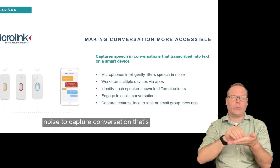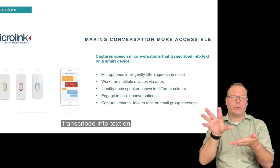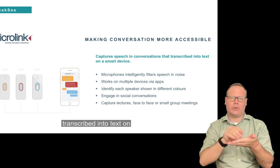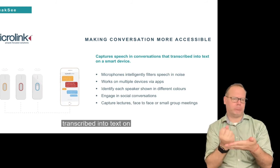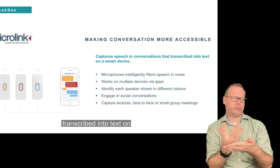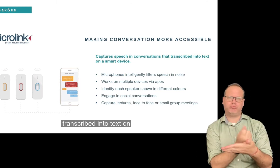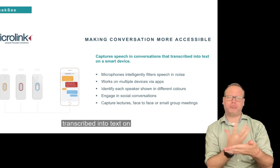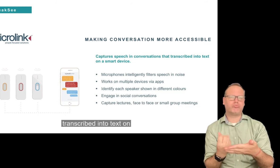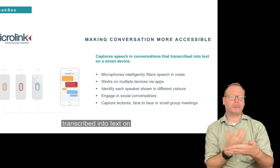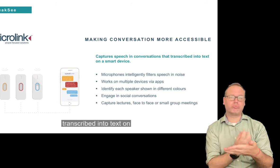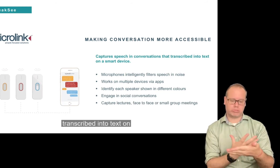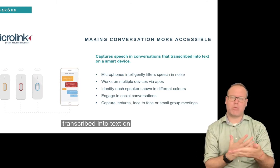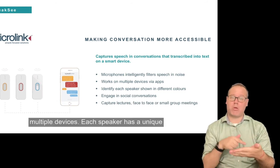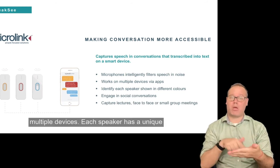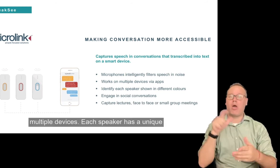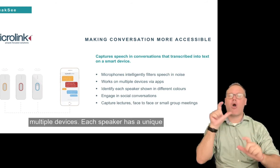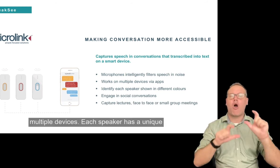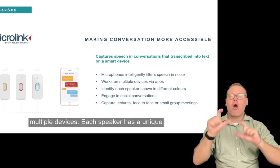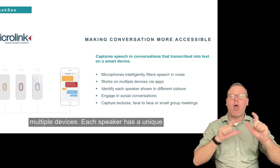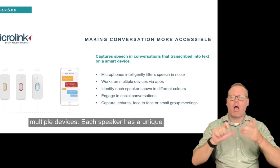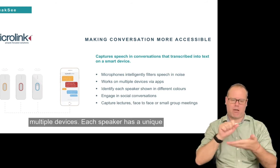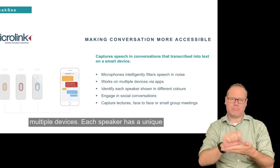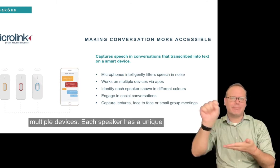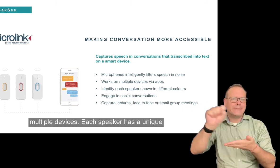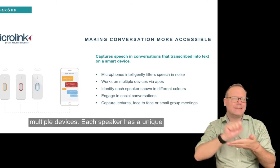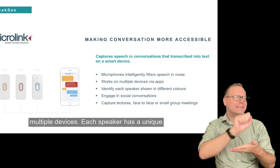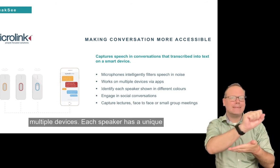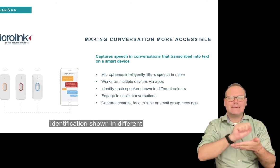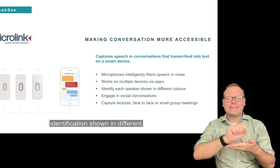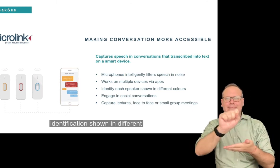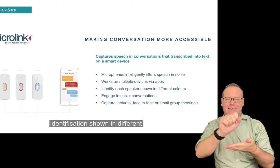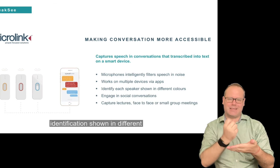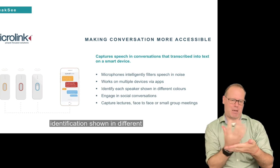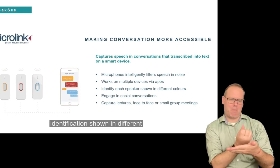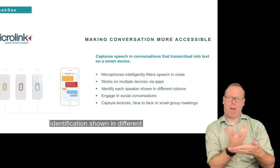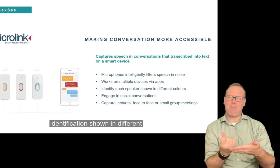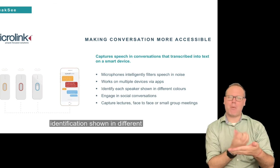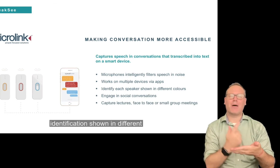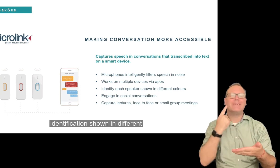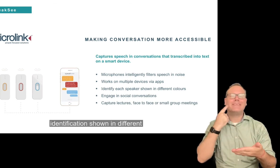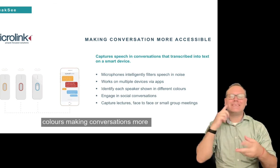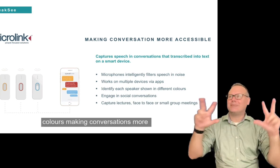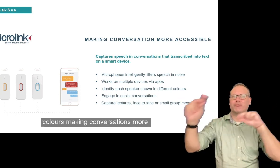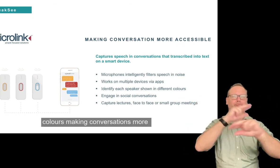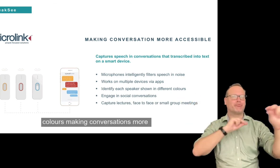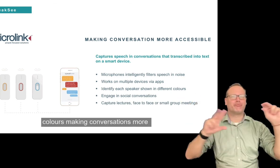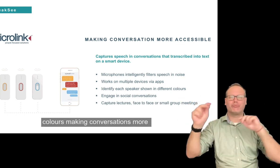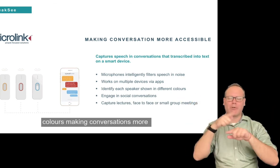that's transcribed into text on multiple devices. Each speaker has a unique identification shown in different colors, making conversations